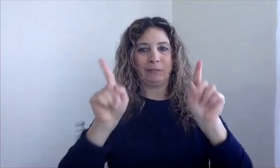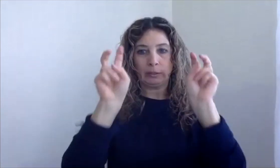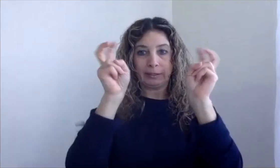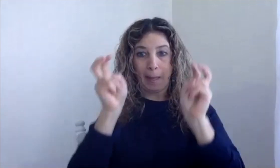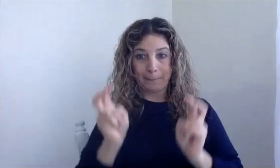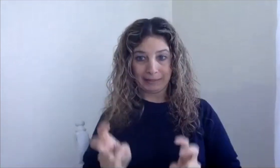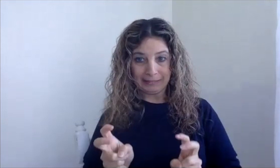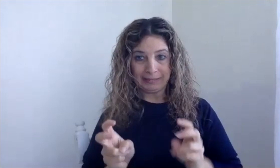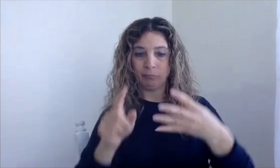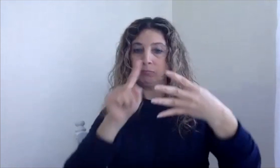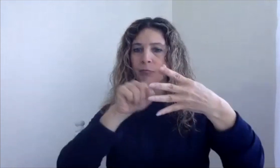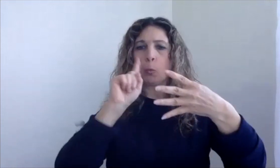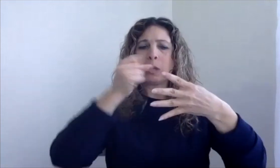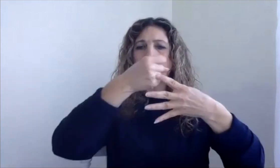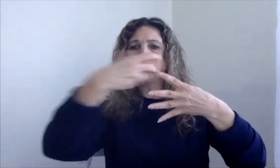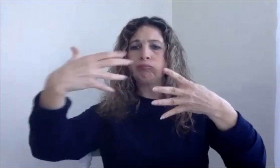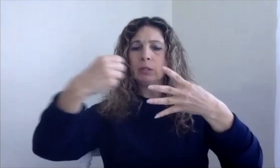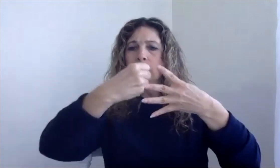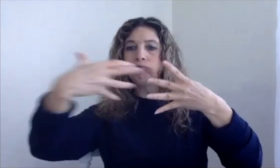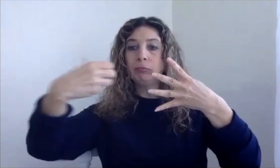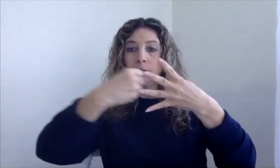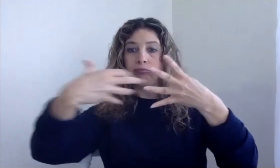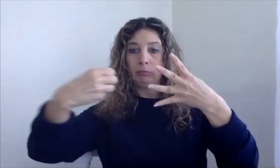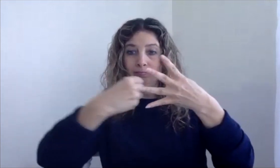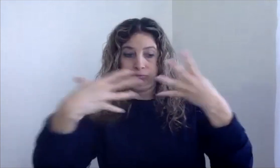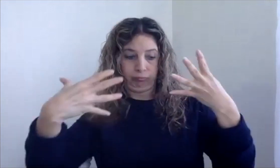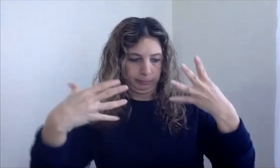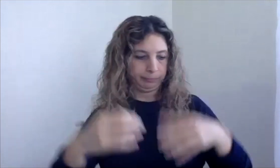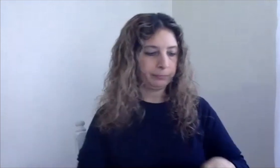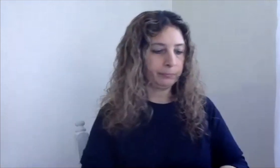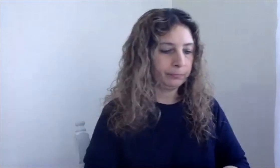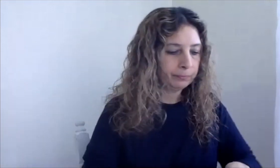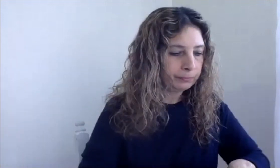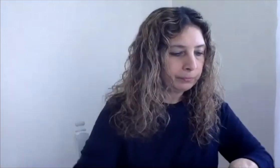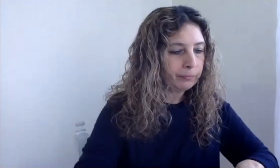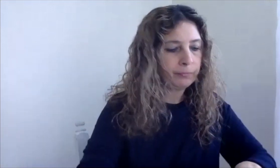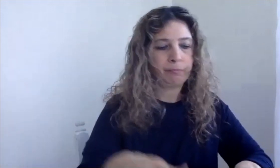Now, I have 4 different topics I want to cover today, and I will expand on each one of them.